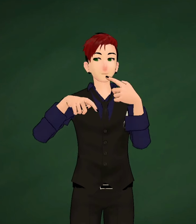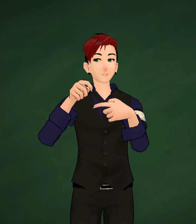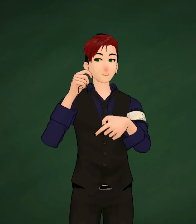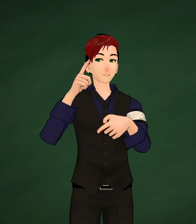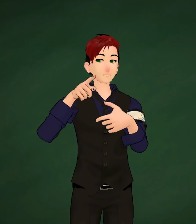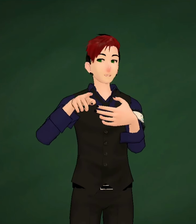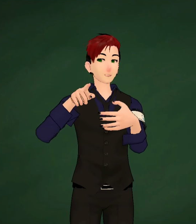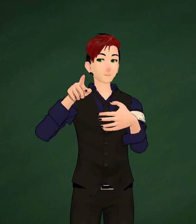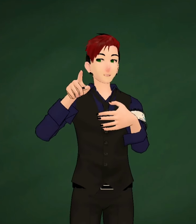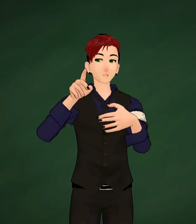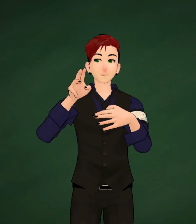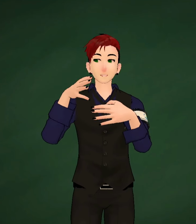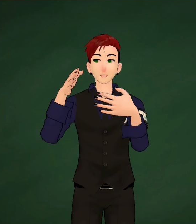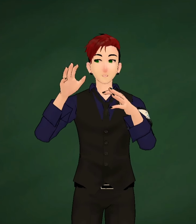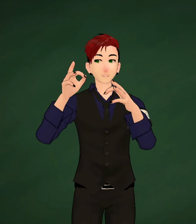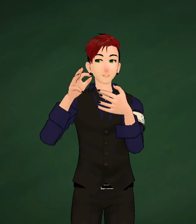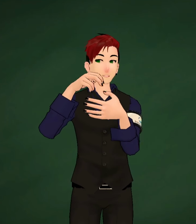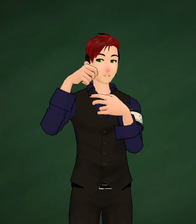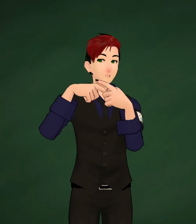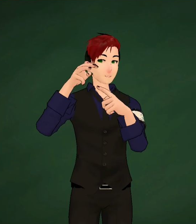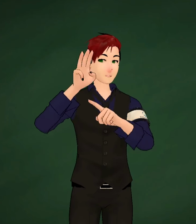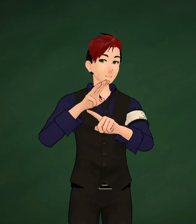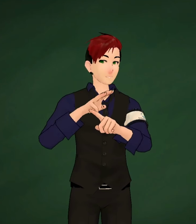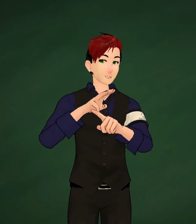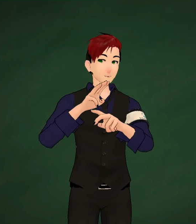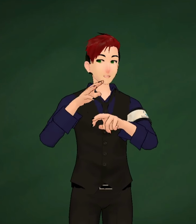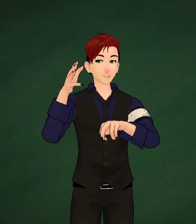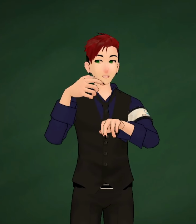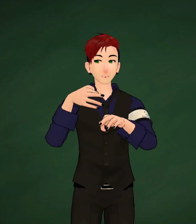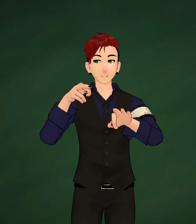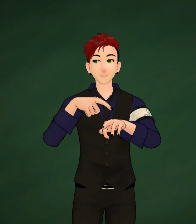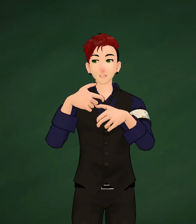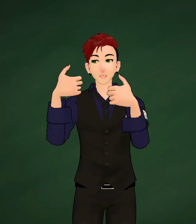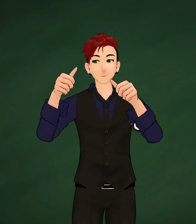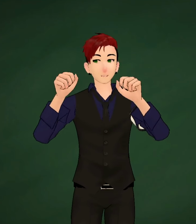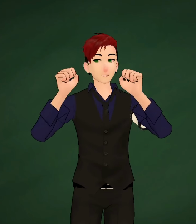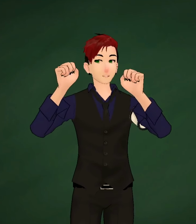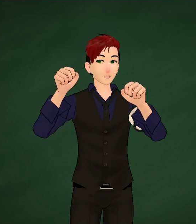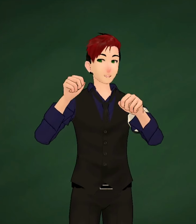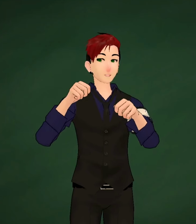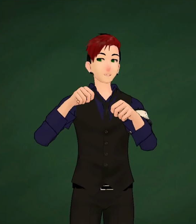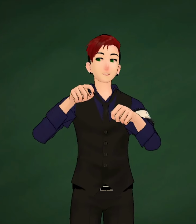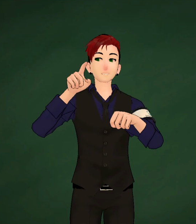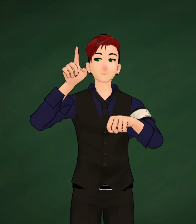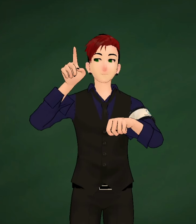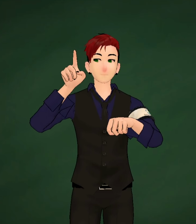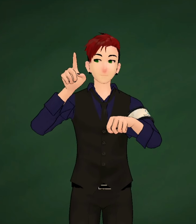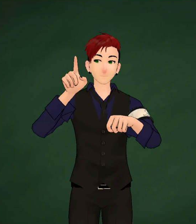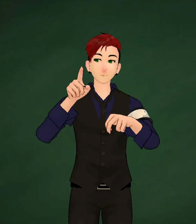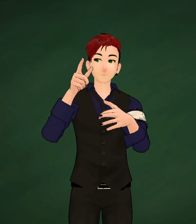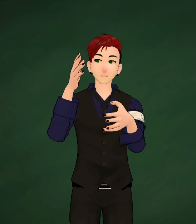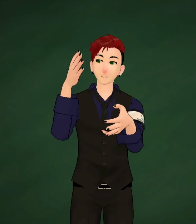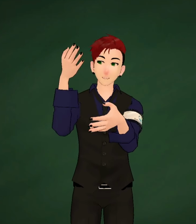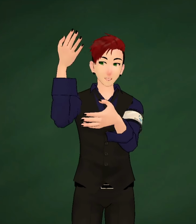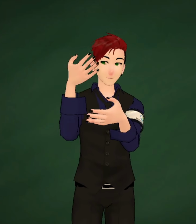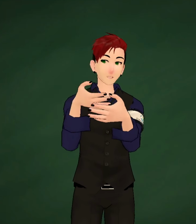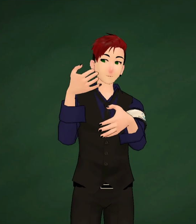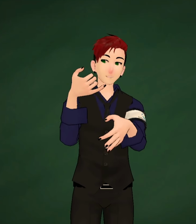But whenever I see somebody who has like only been learning for 6 months on their free time and then they're trying to teach, they are like